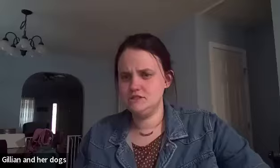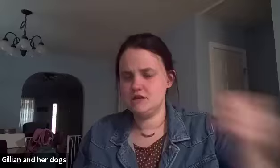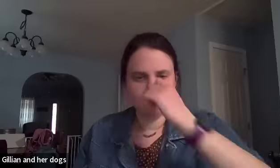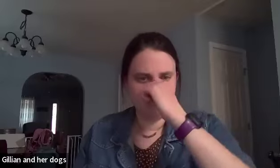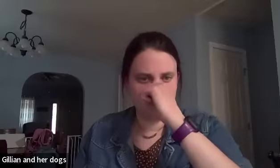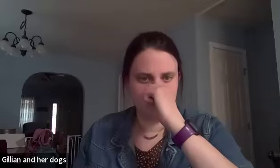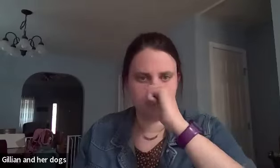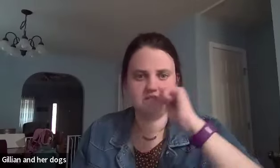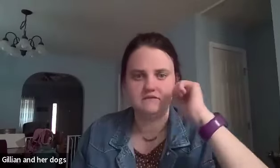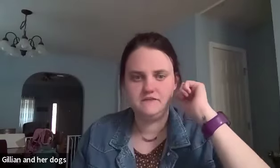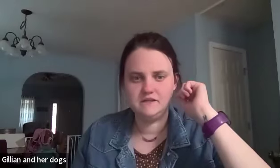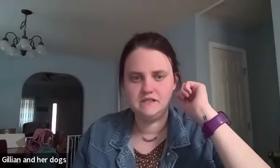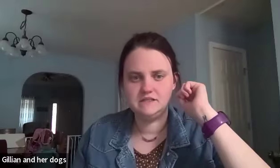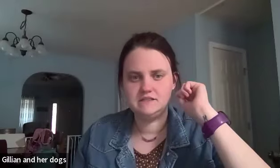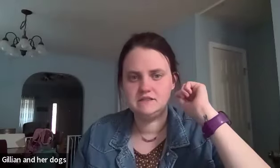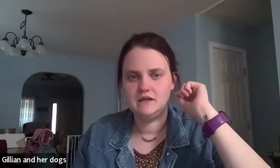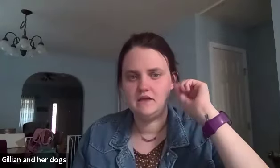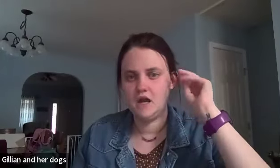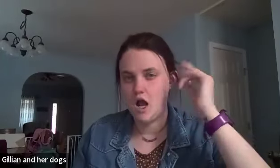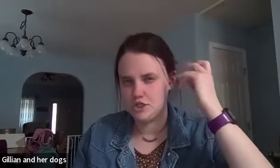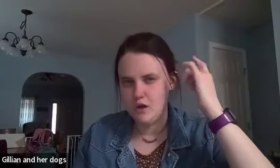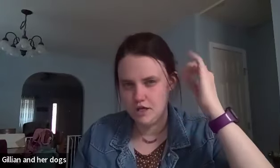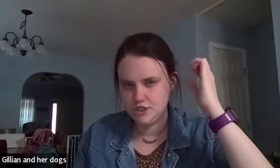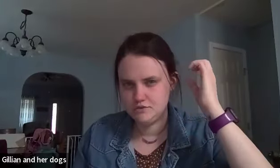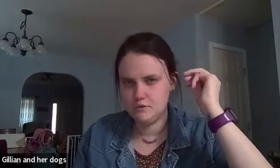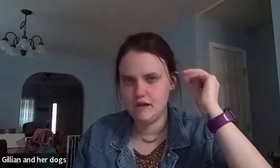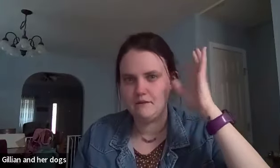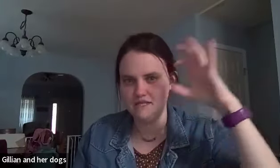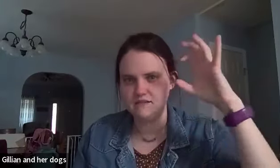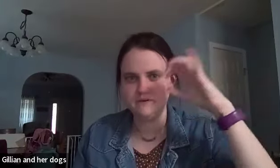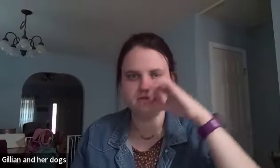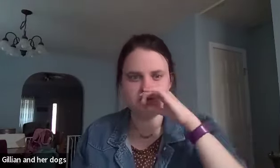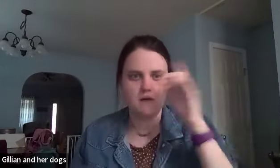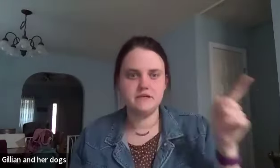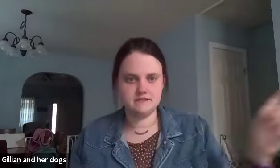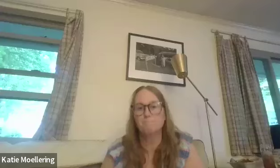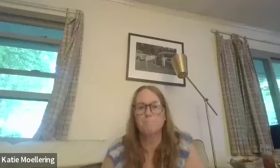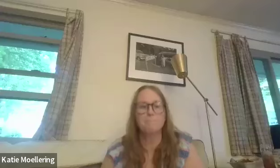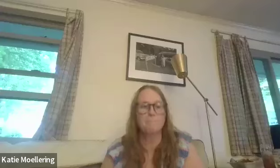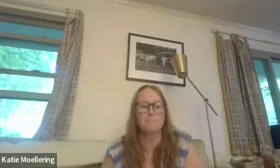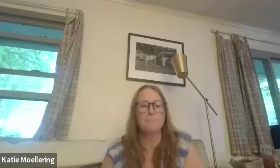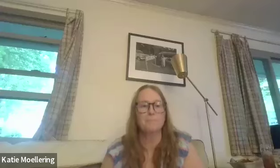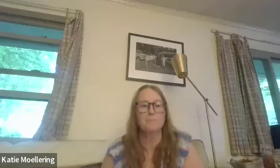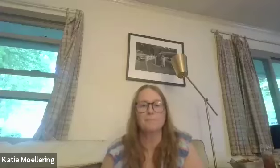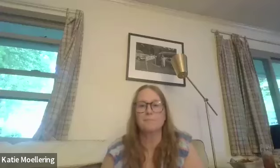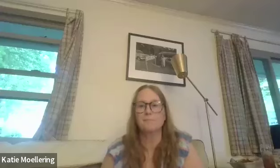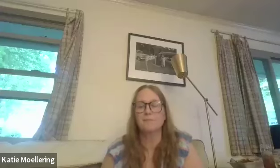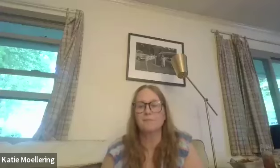emotions. I don't think we've done emotions, like feelings, and then a hodgepodge where we kind of Mm-hmm. mix up different Yep. topics. Because I was like, we can shorten